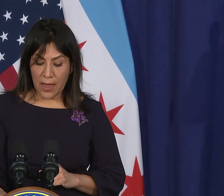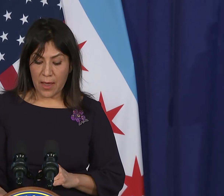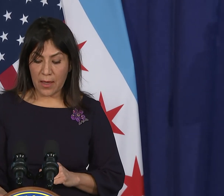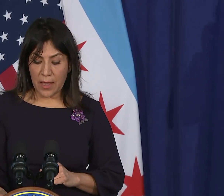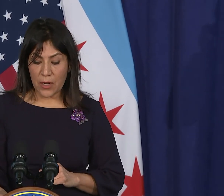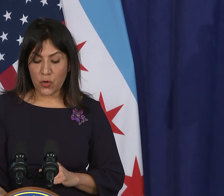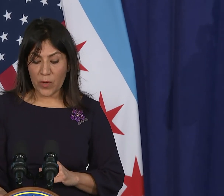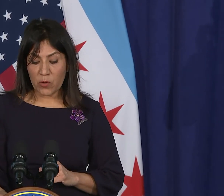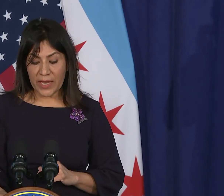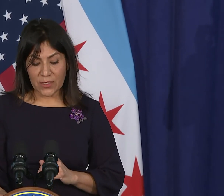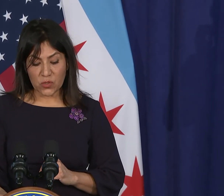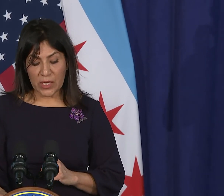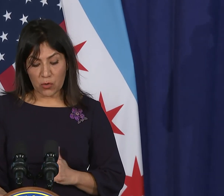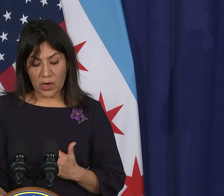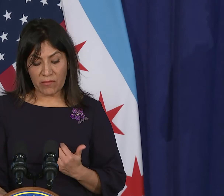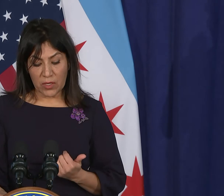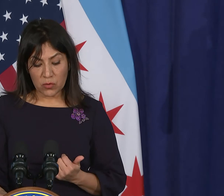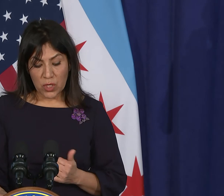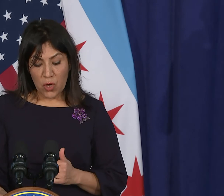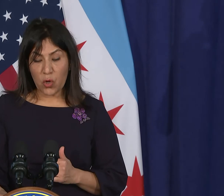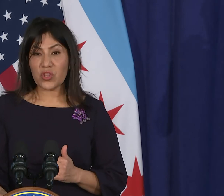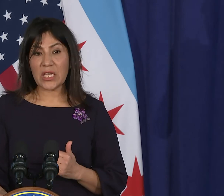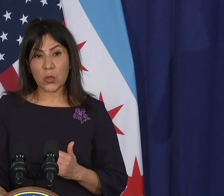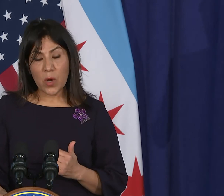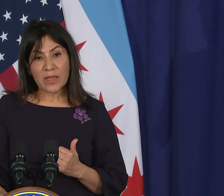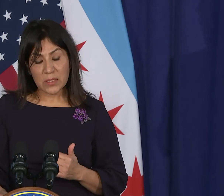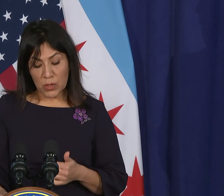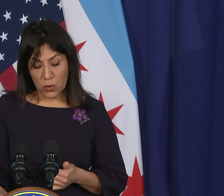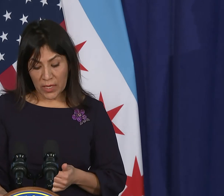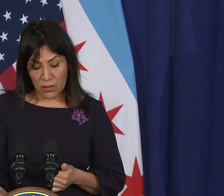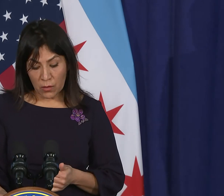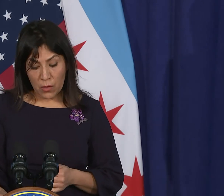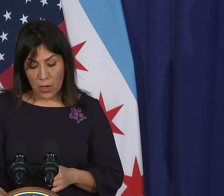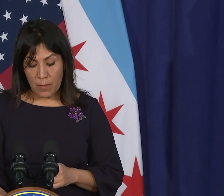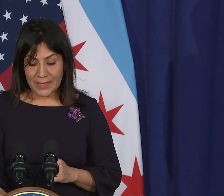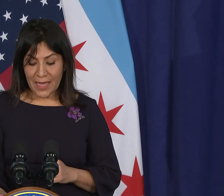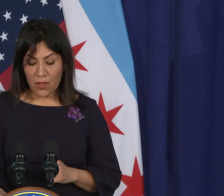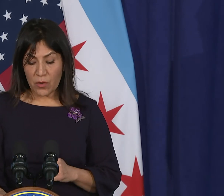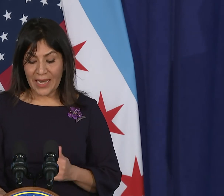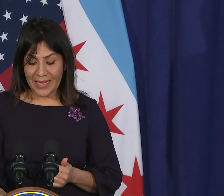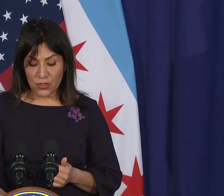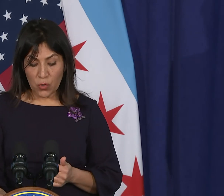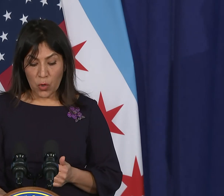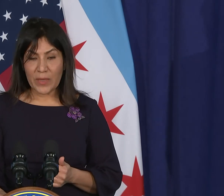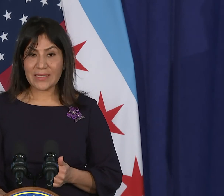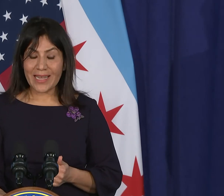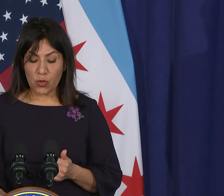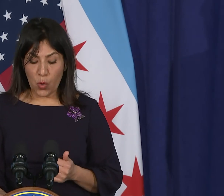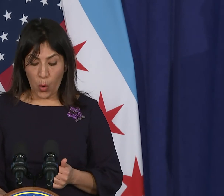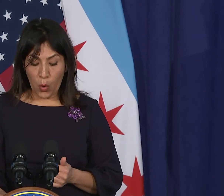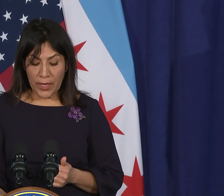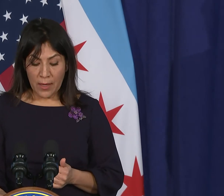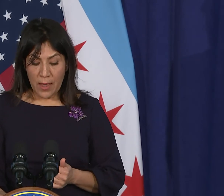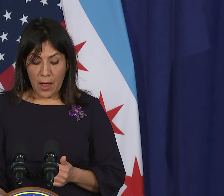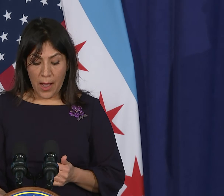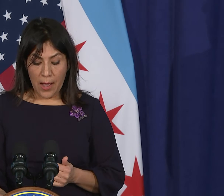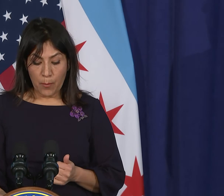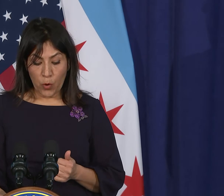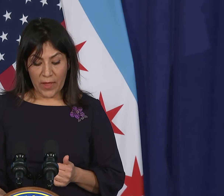que el número de casos de coronavirus continúa disminuyendo. Basado en esto, comenzando